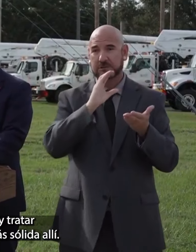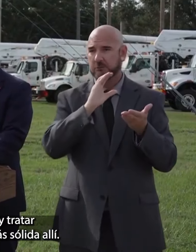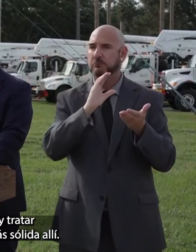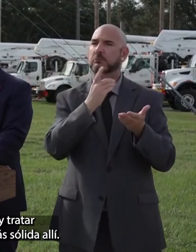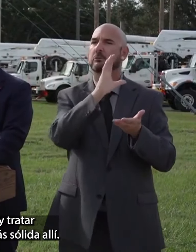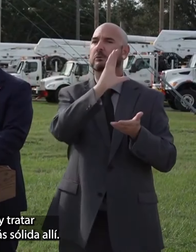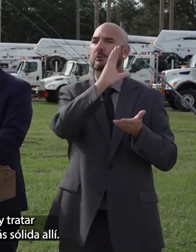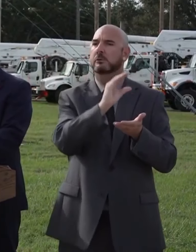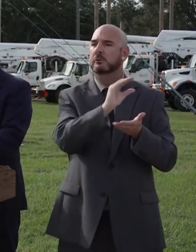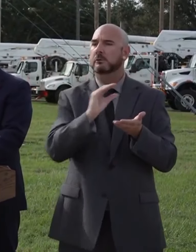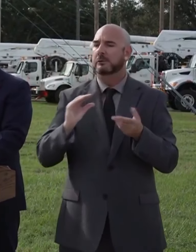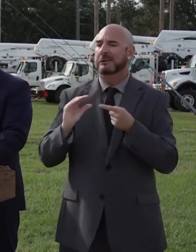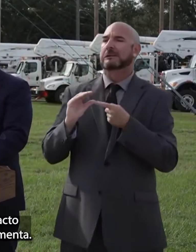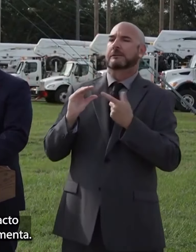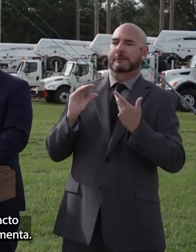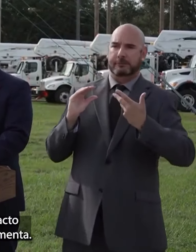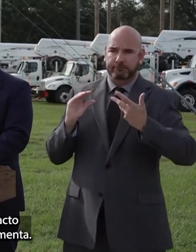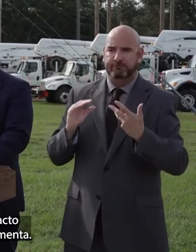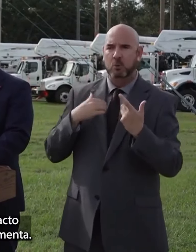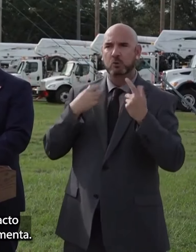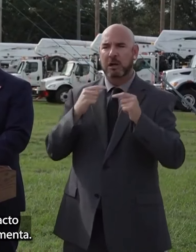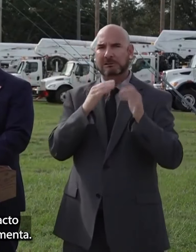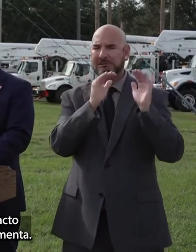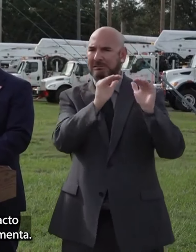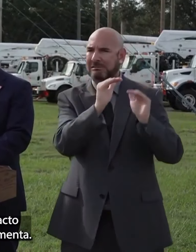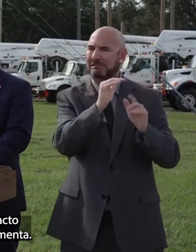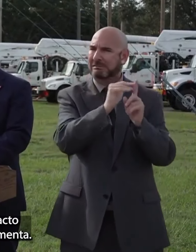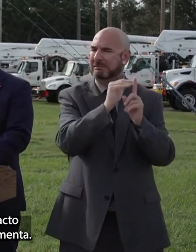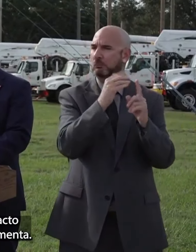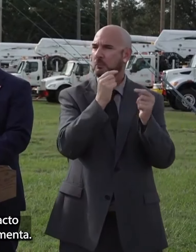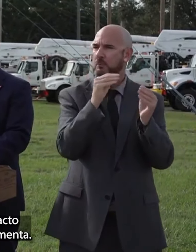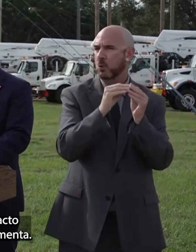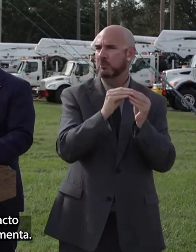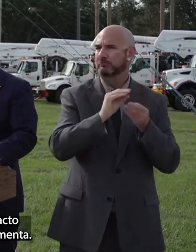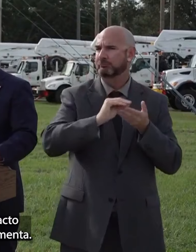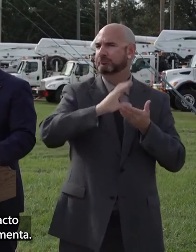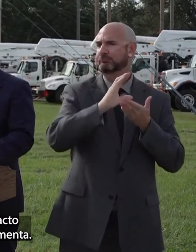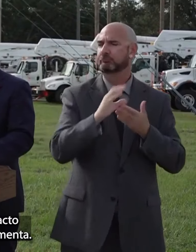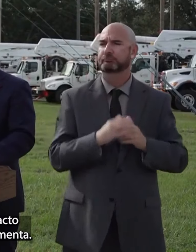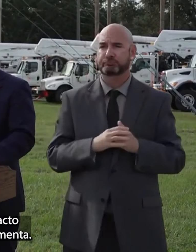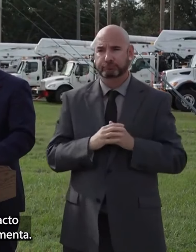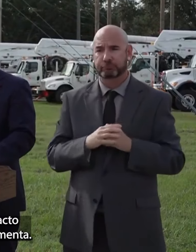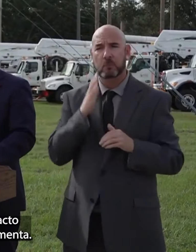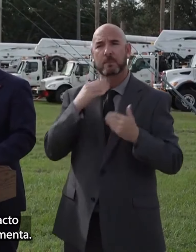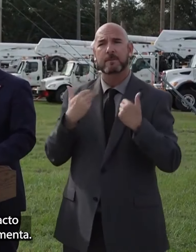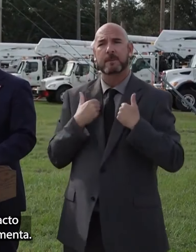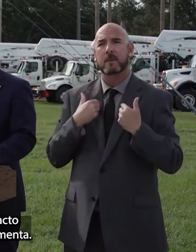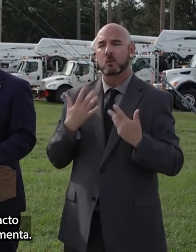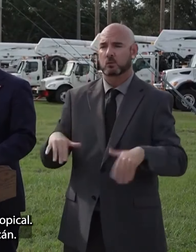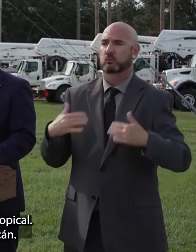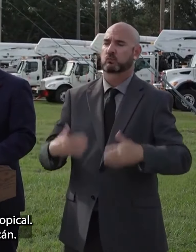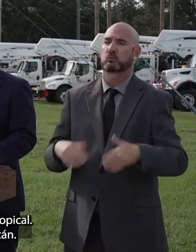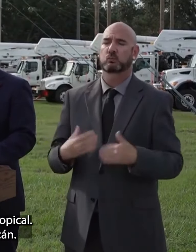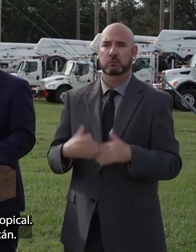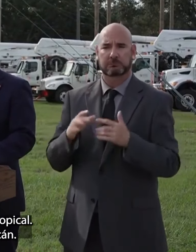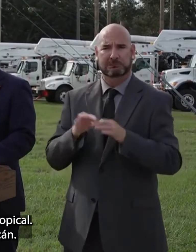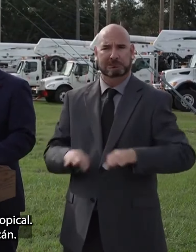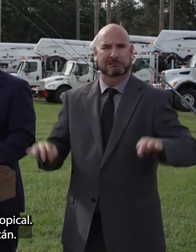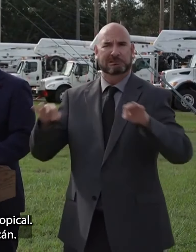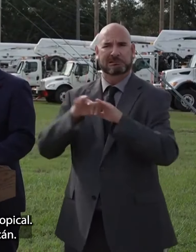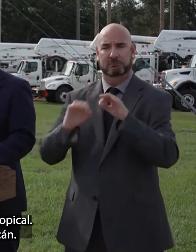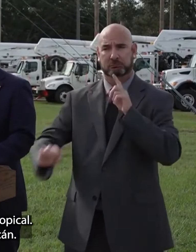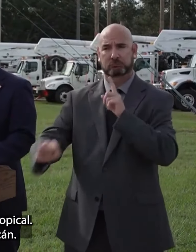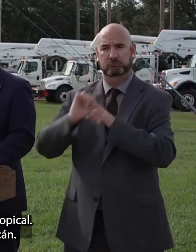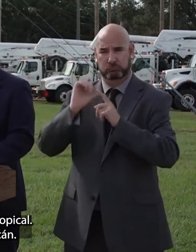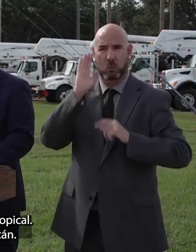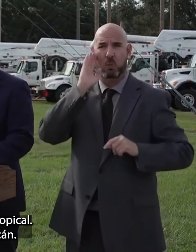robust approval there. We are going to have a significant impact from this storm. It's a tropical storm